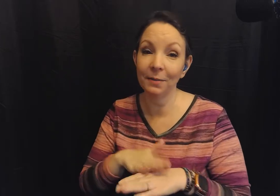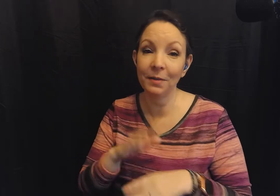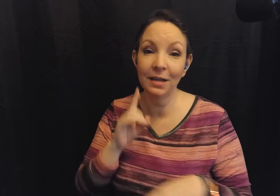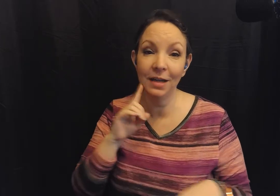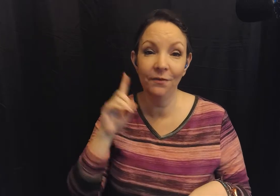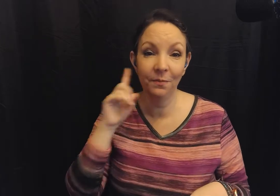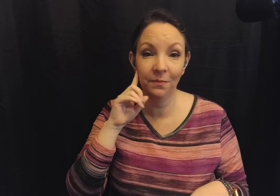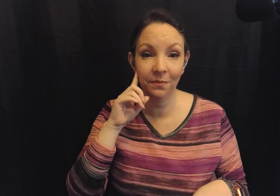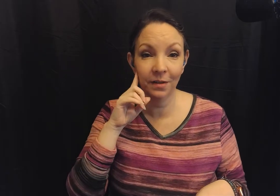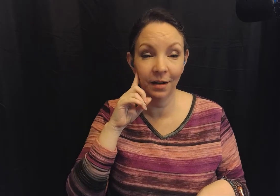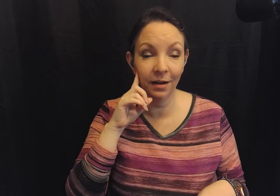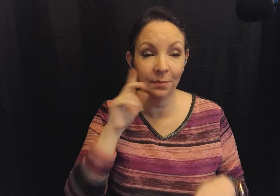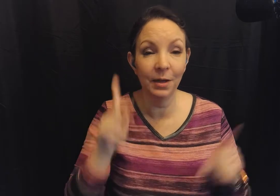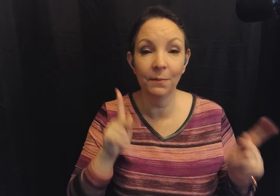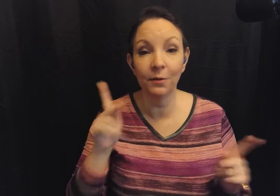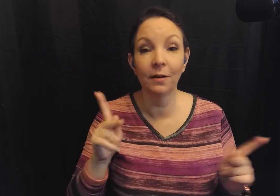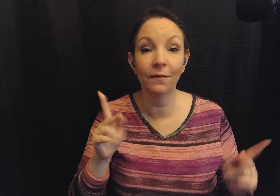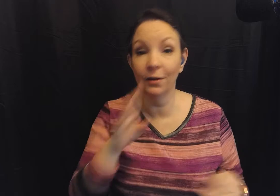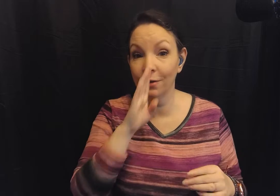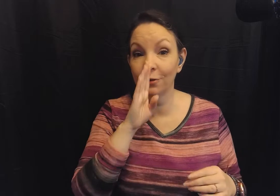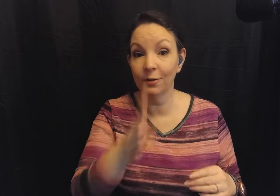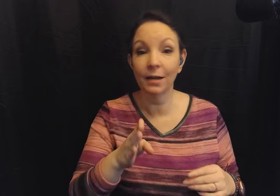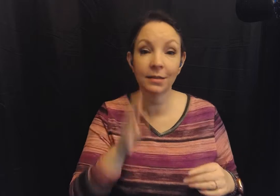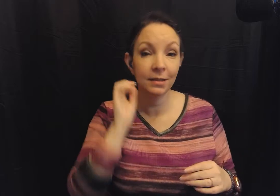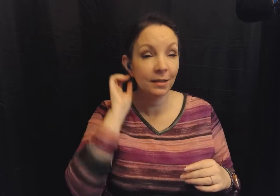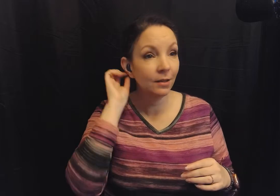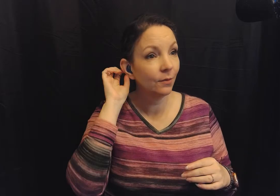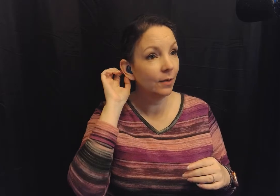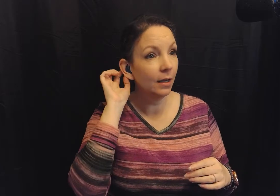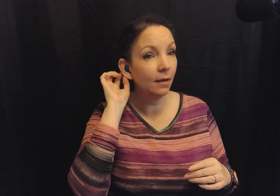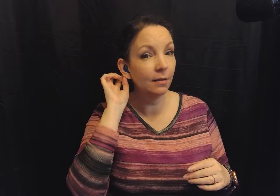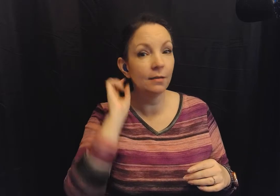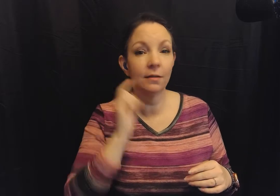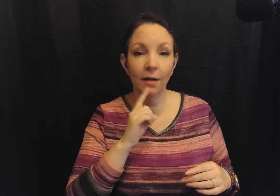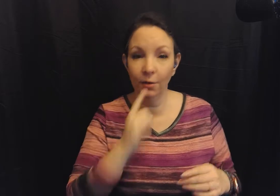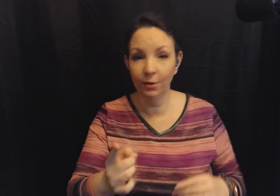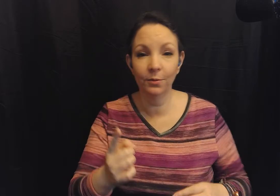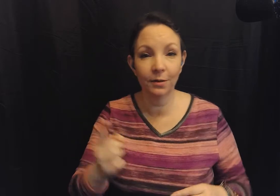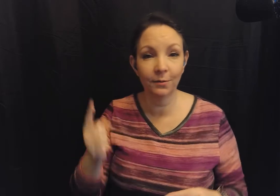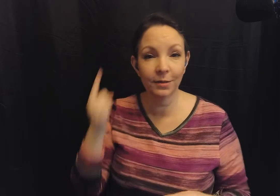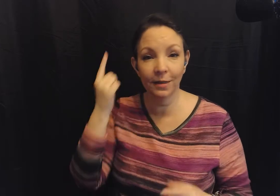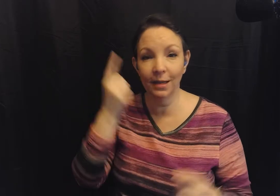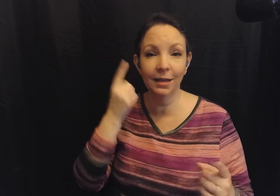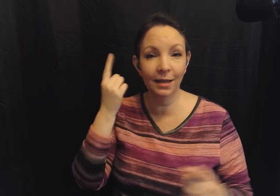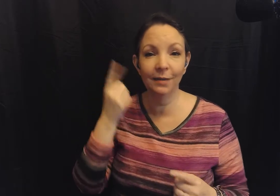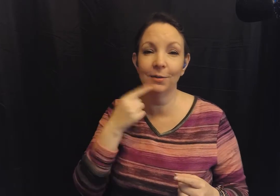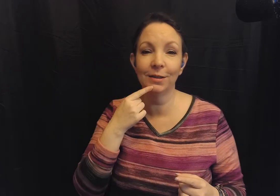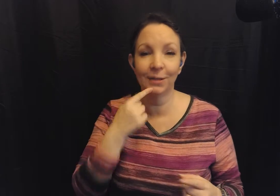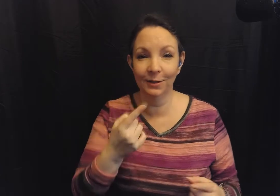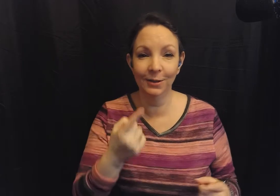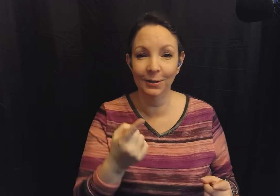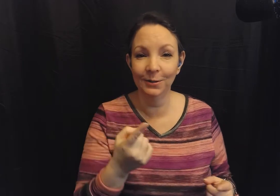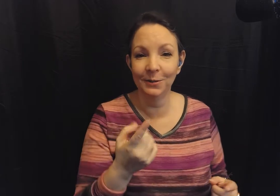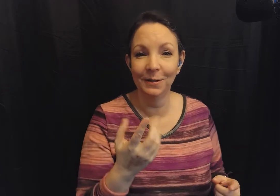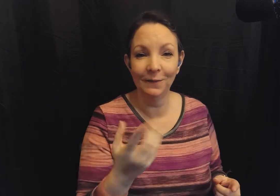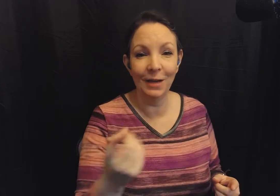deaf people are very direct. We tell you what we're thinking and we'll tell you if you ask